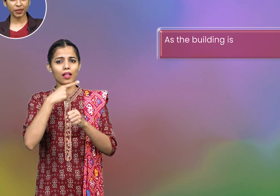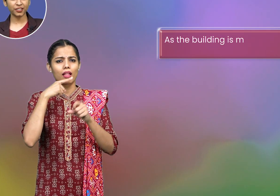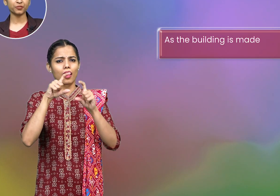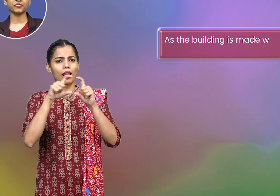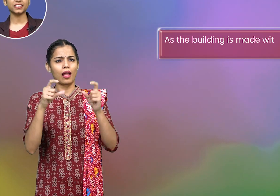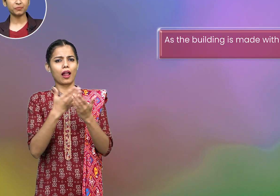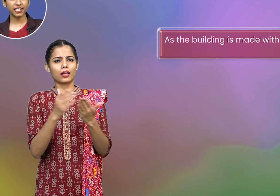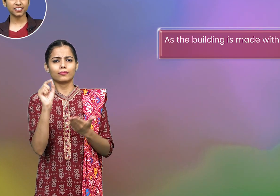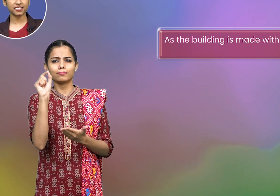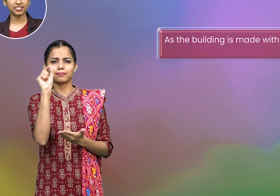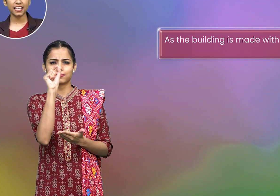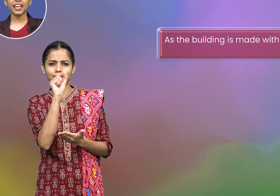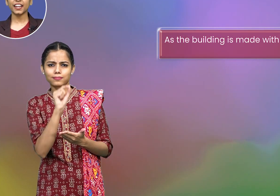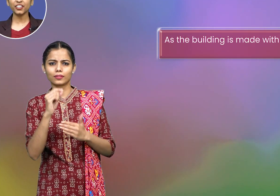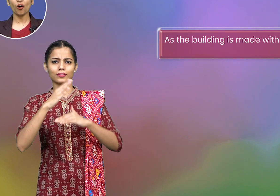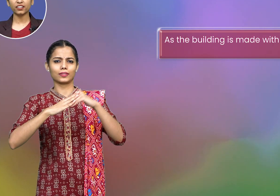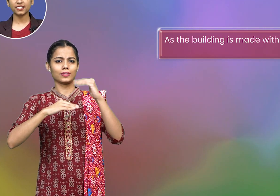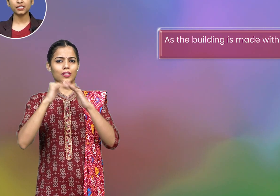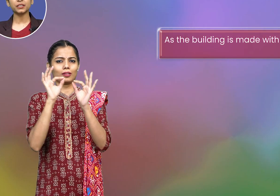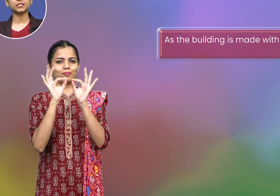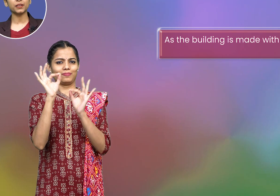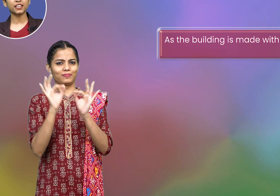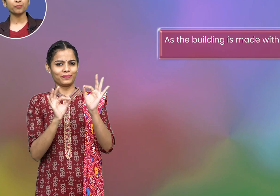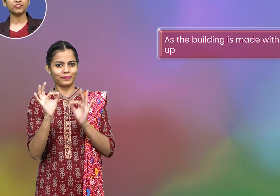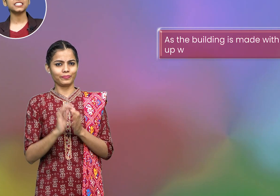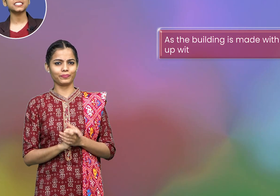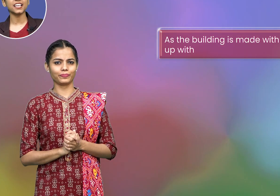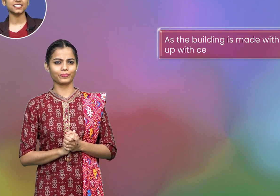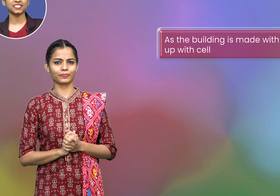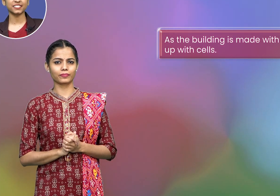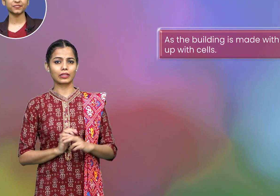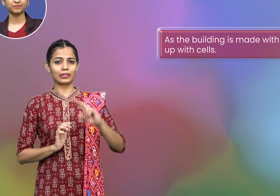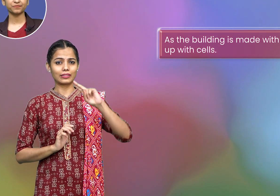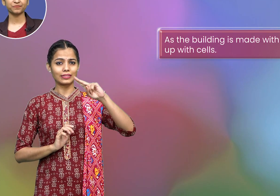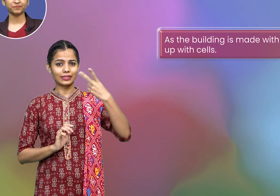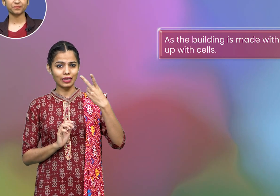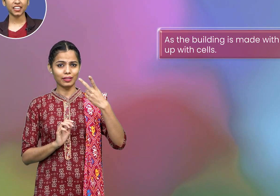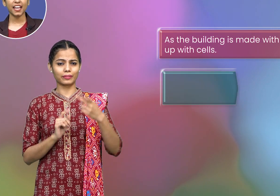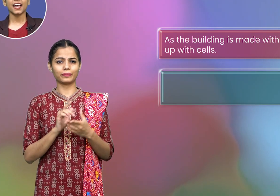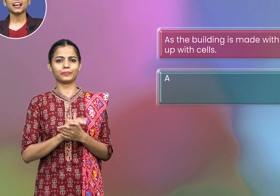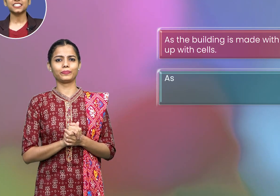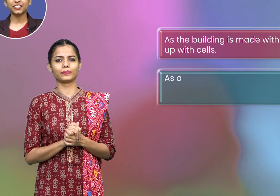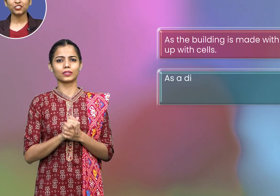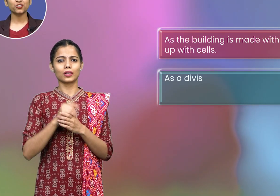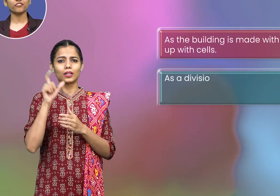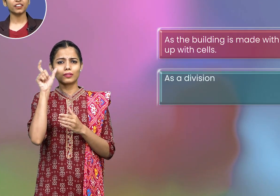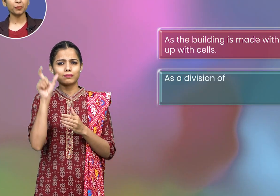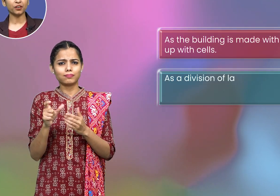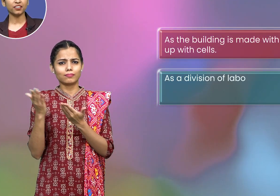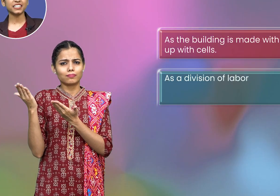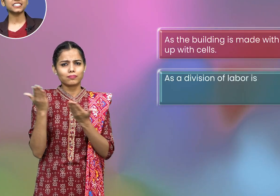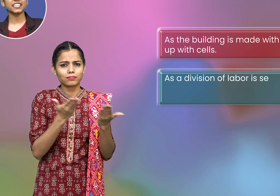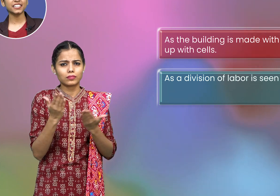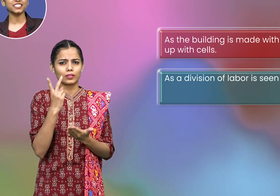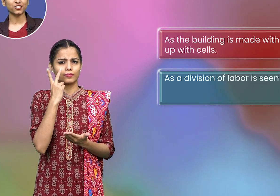is made with bricks, any organism is built up with cells. As the division of